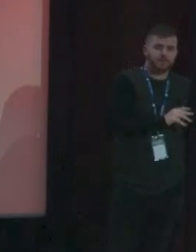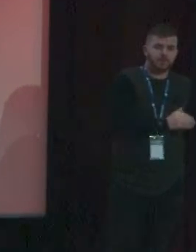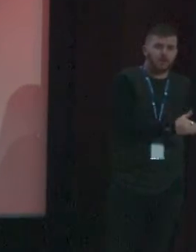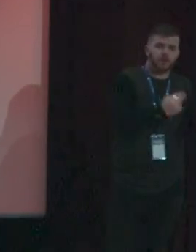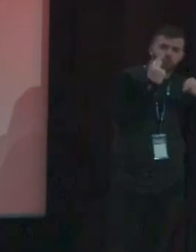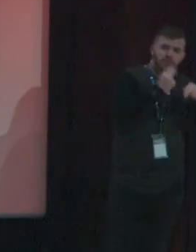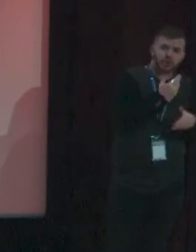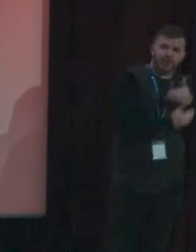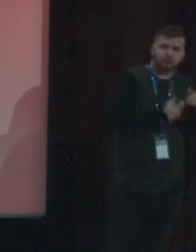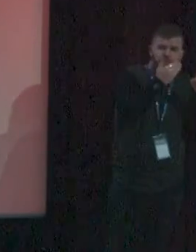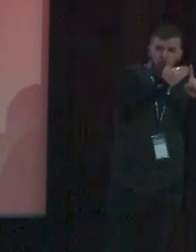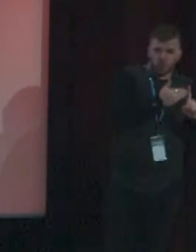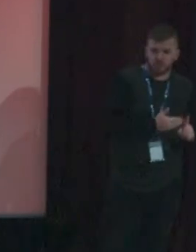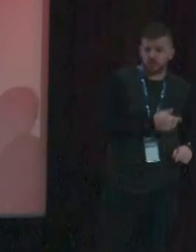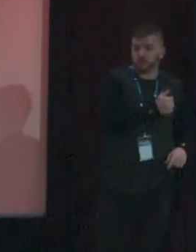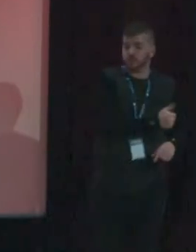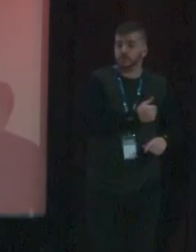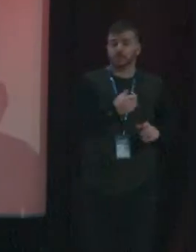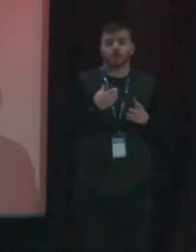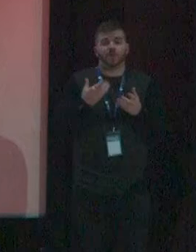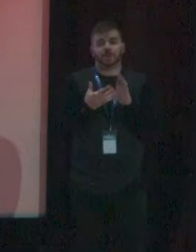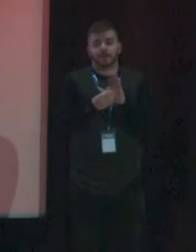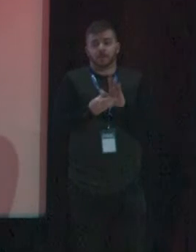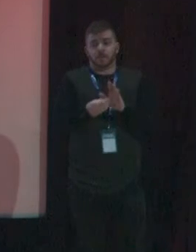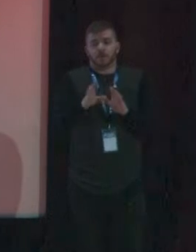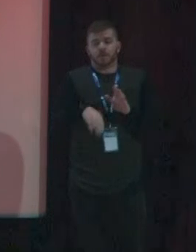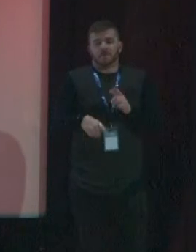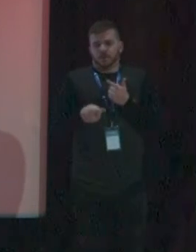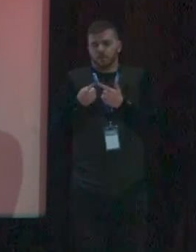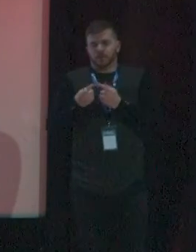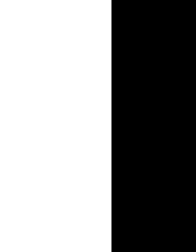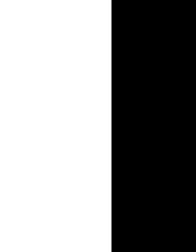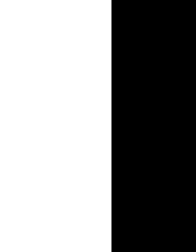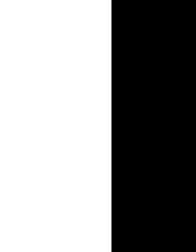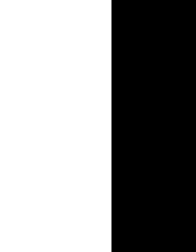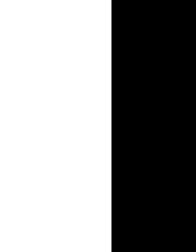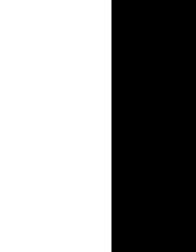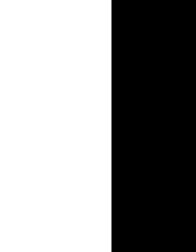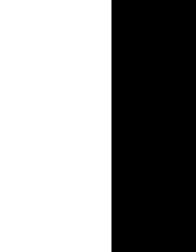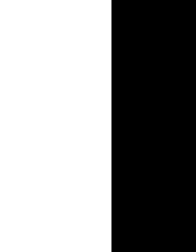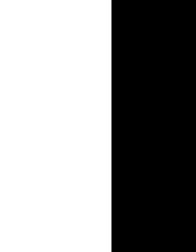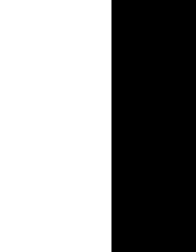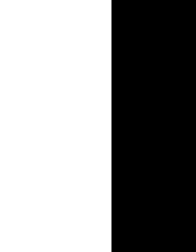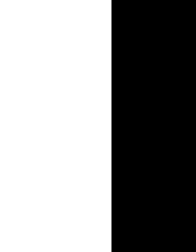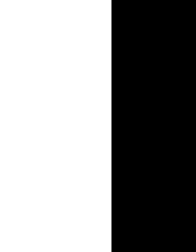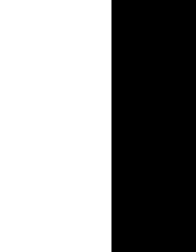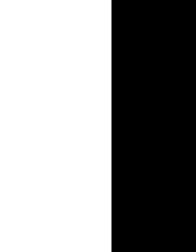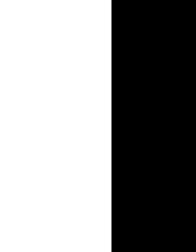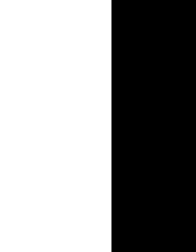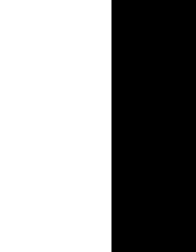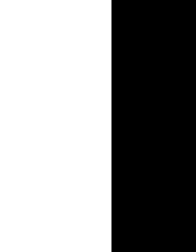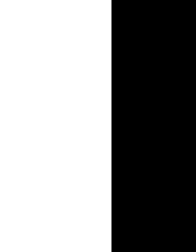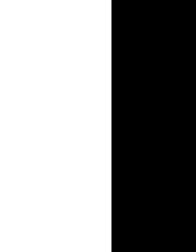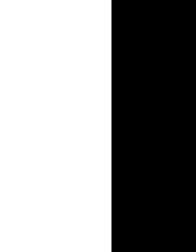those traditional narrative goals. But I want to give an example from a complete other end of the scale. It's this 1984 classic